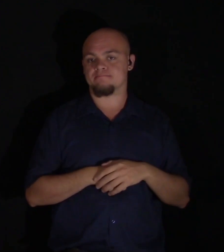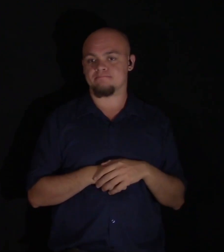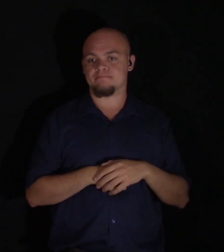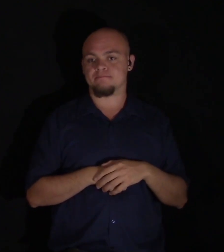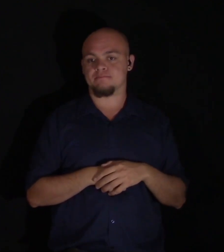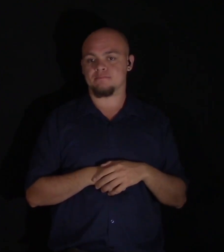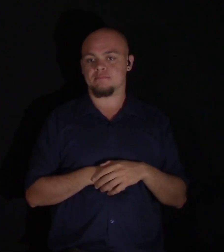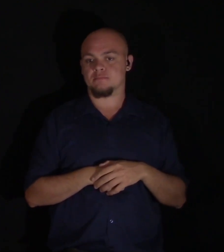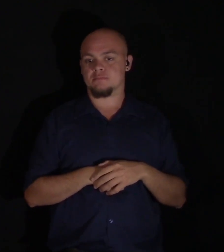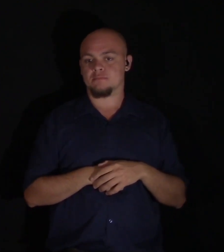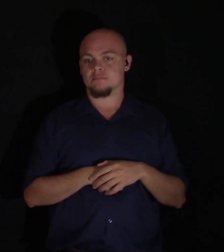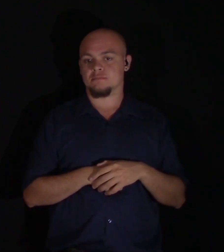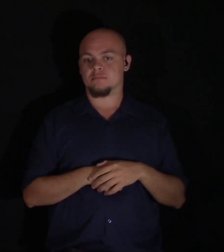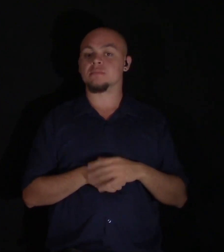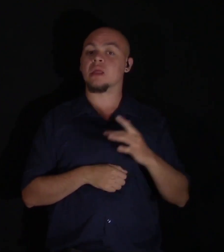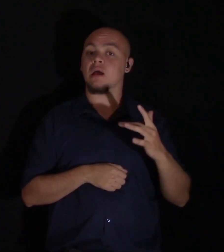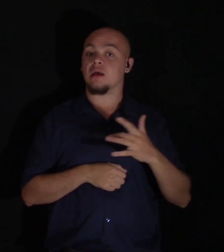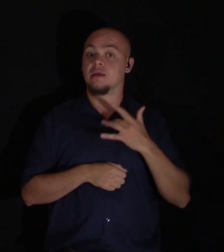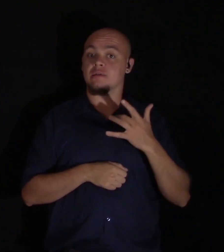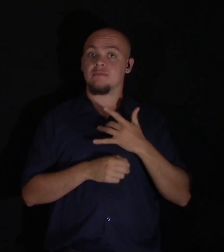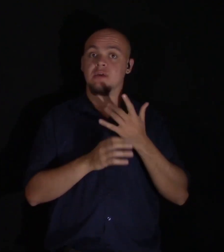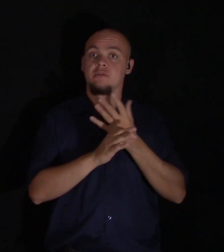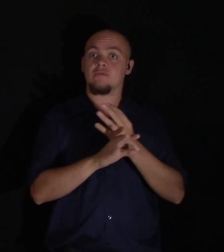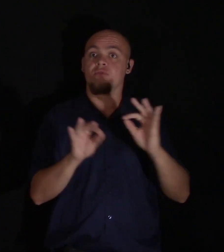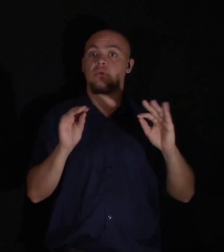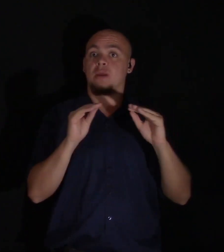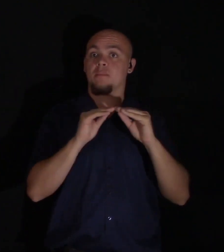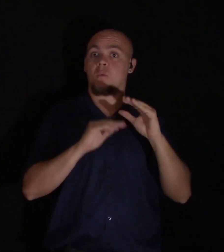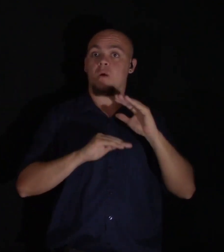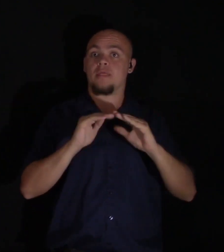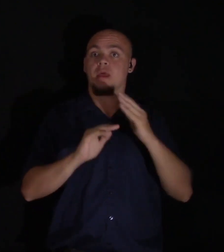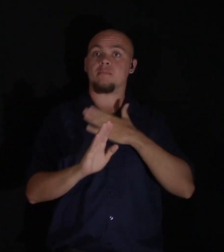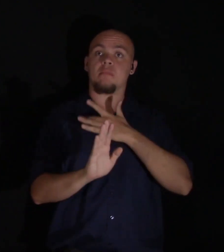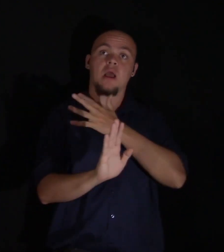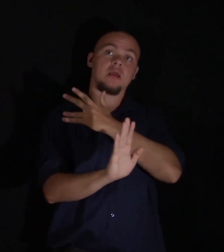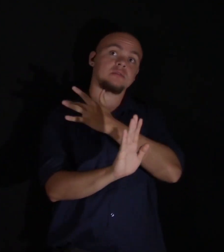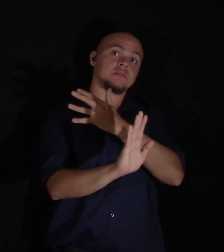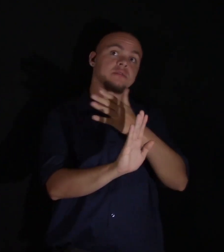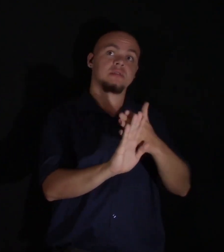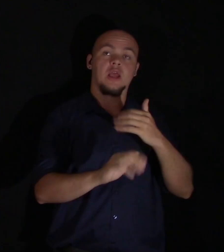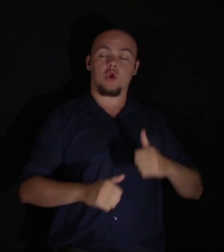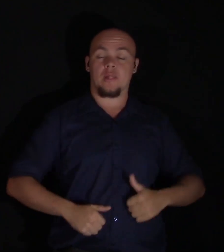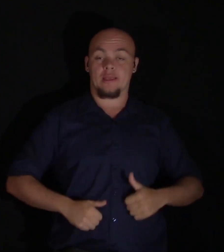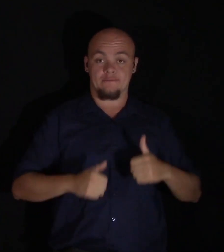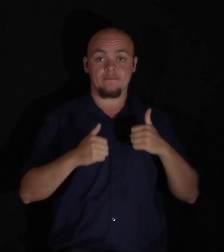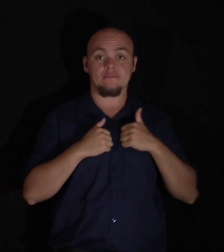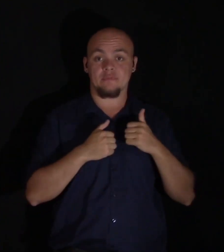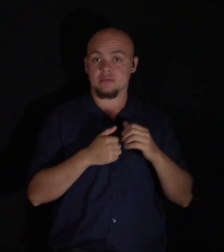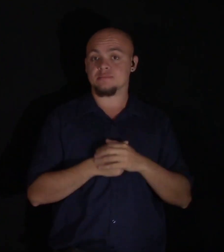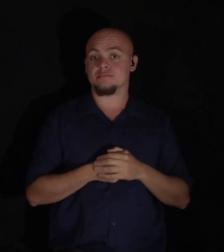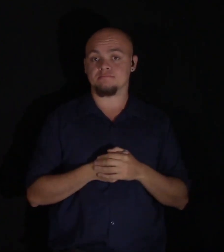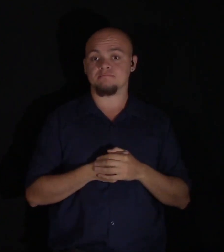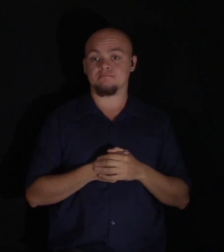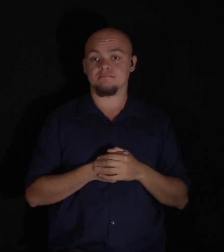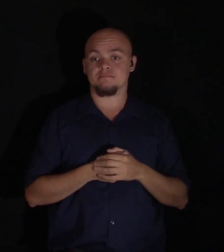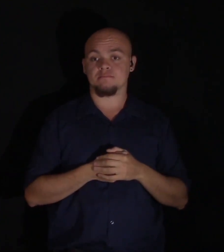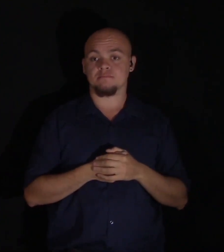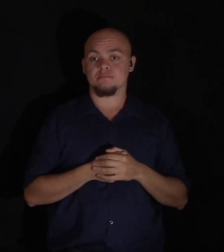free than I have ever felt in my entire life.